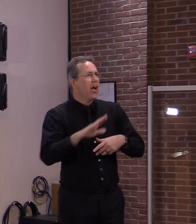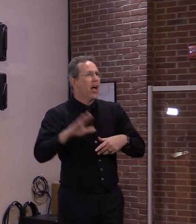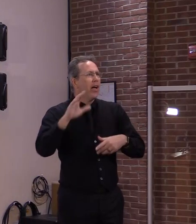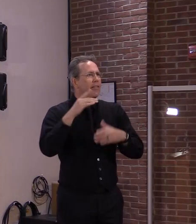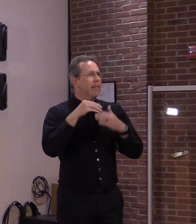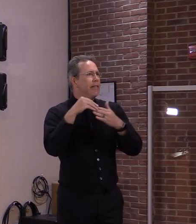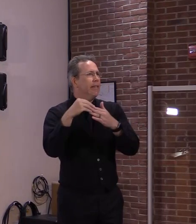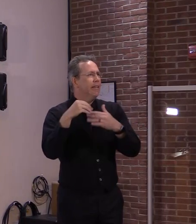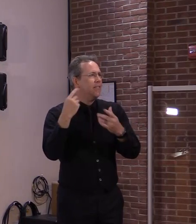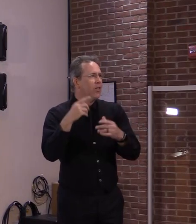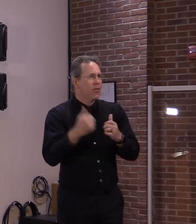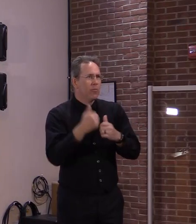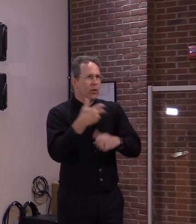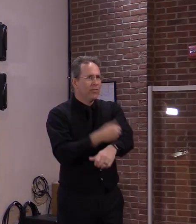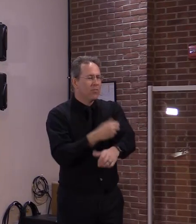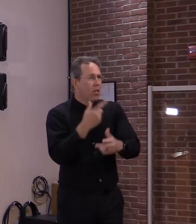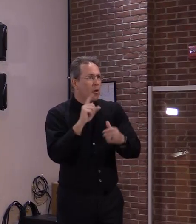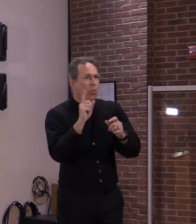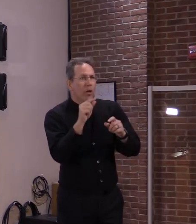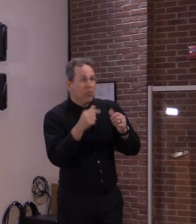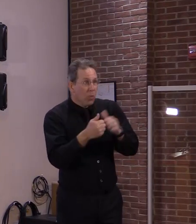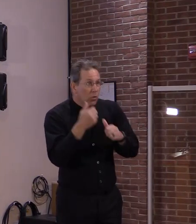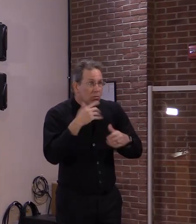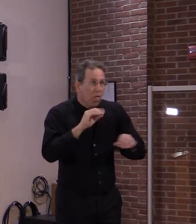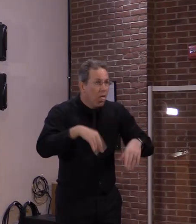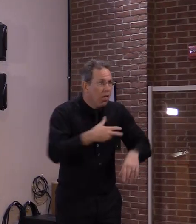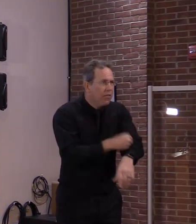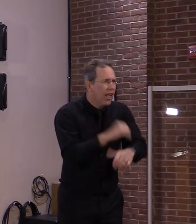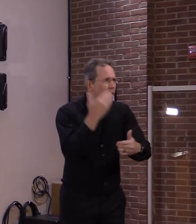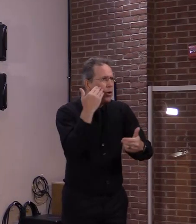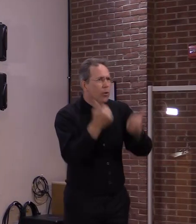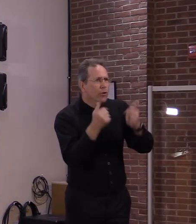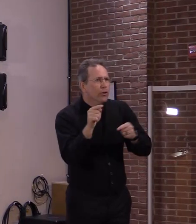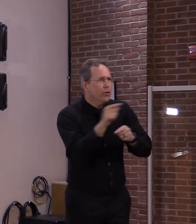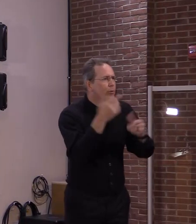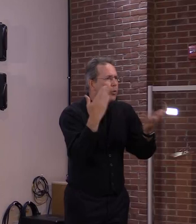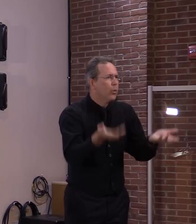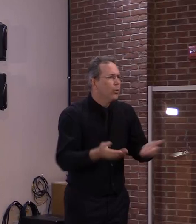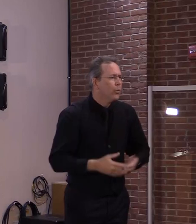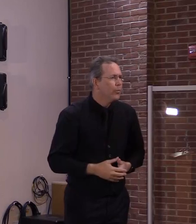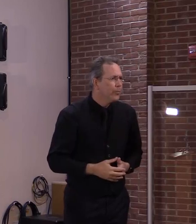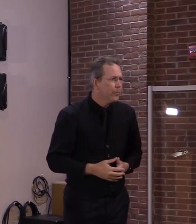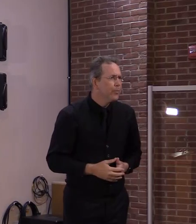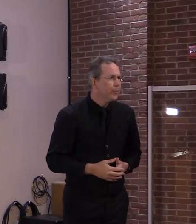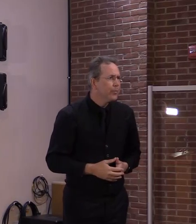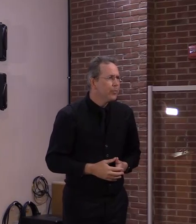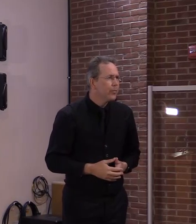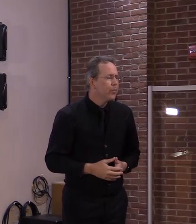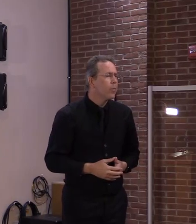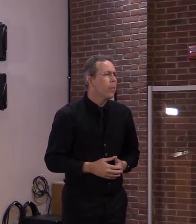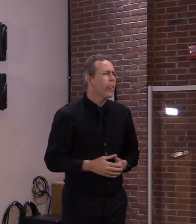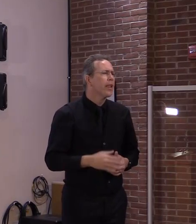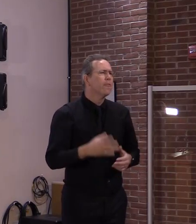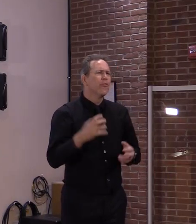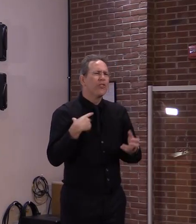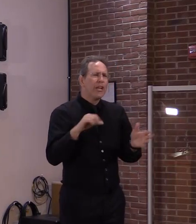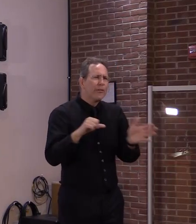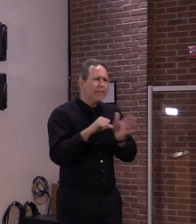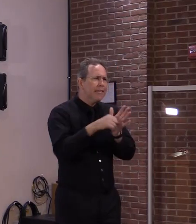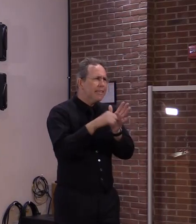I think, again, we've put a lot of emphasis through the pandemic on individual